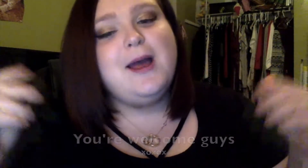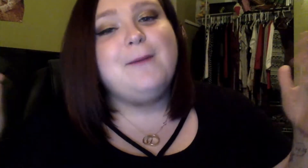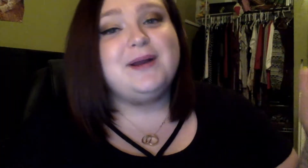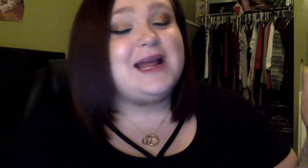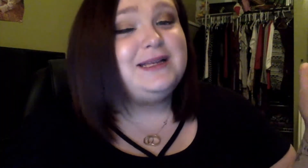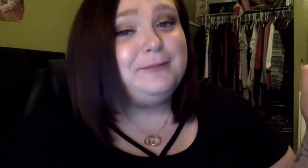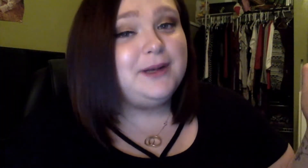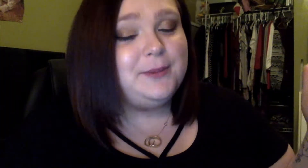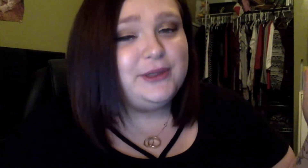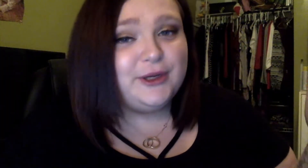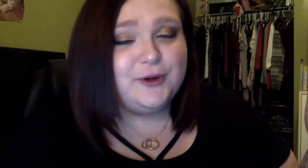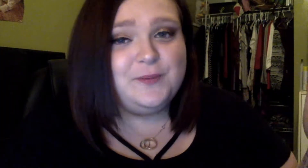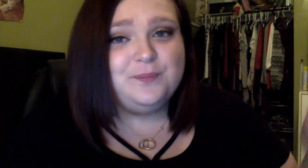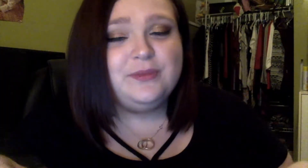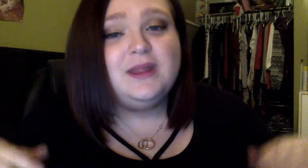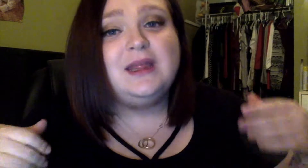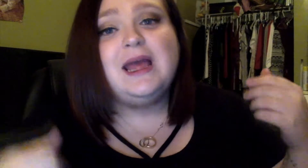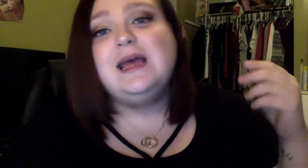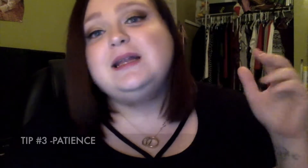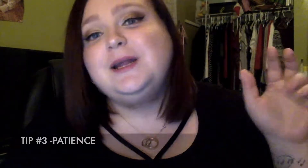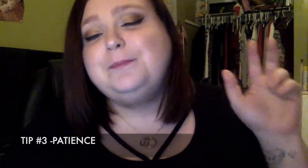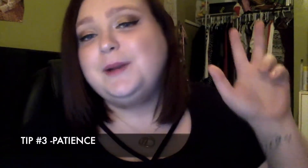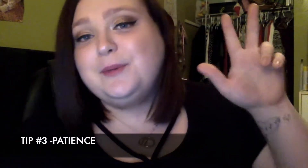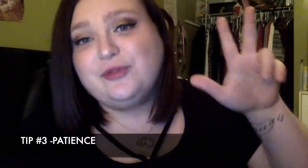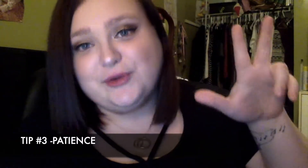But that's tip number 2. Tip number 3